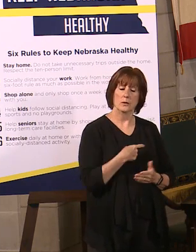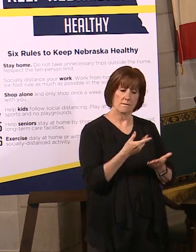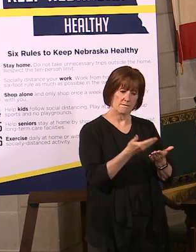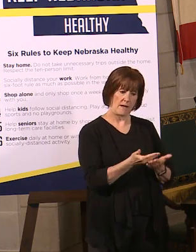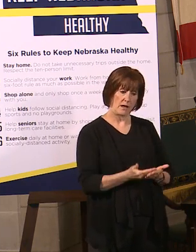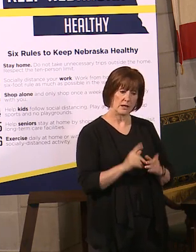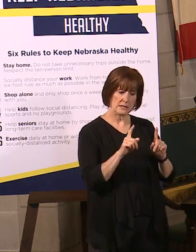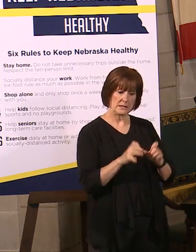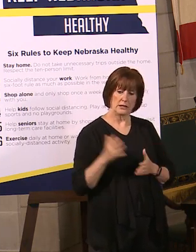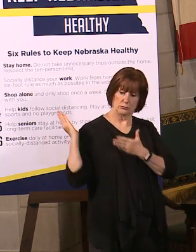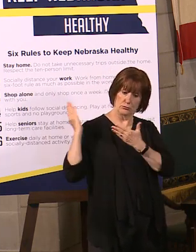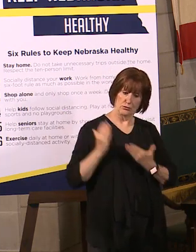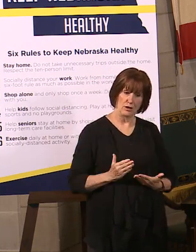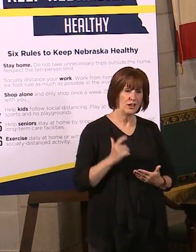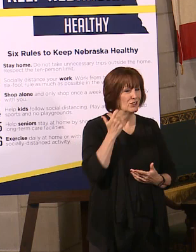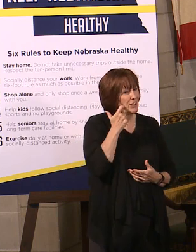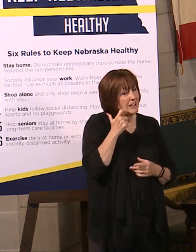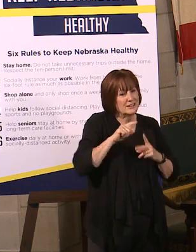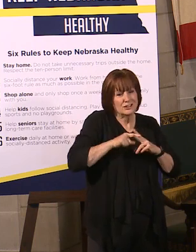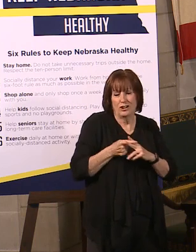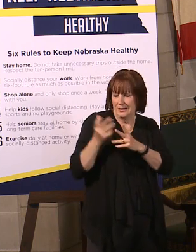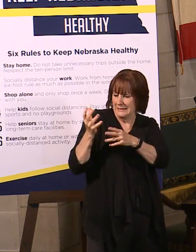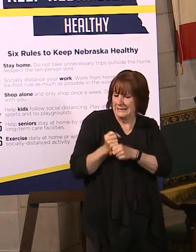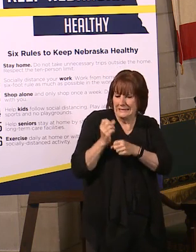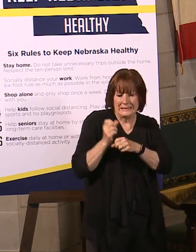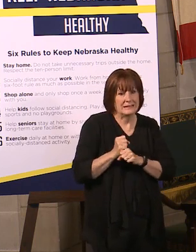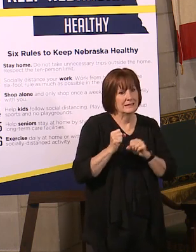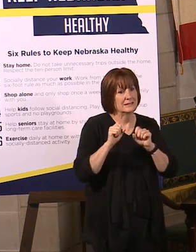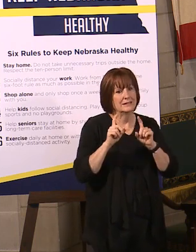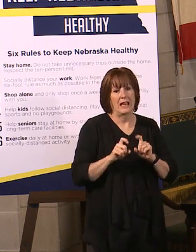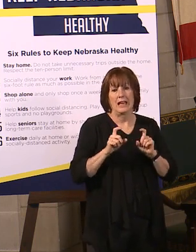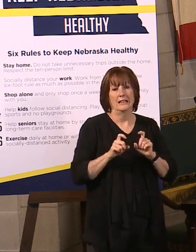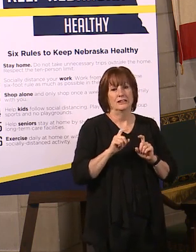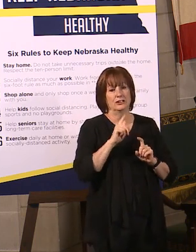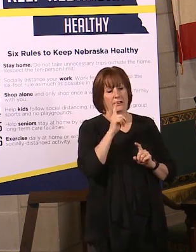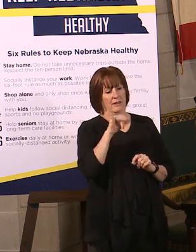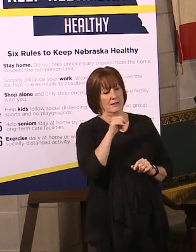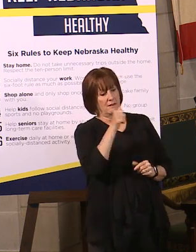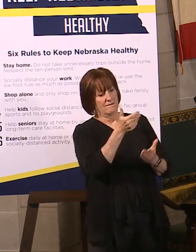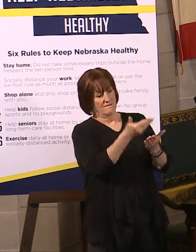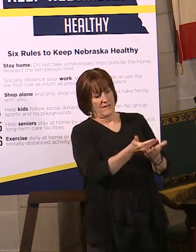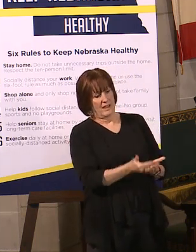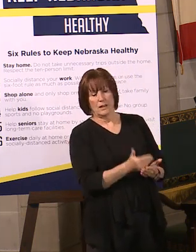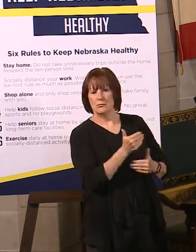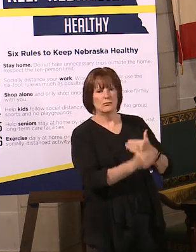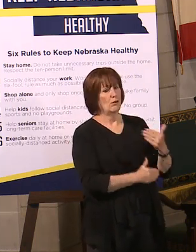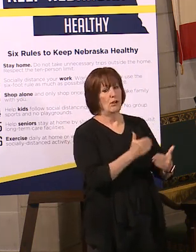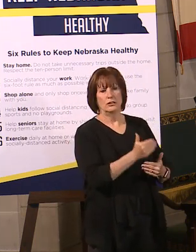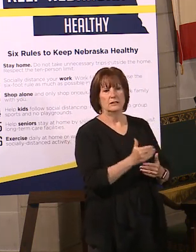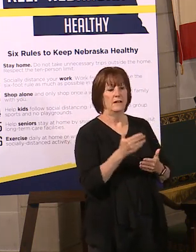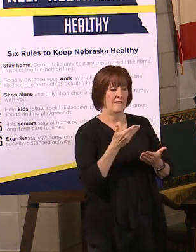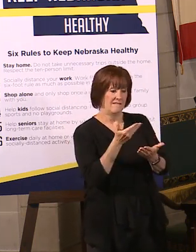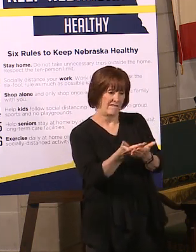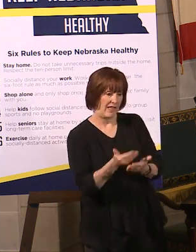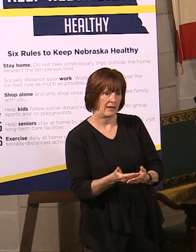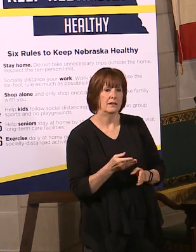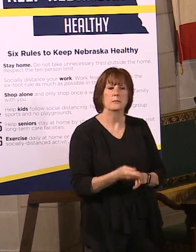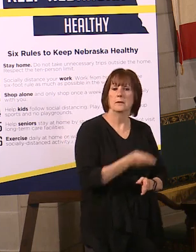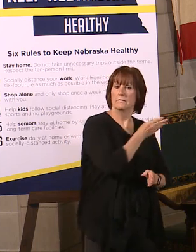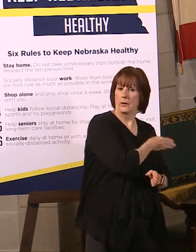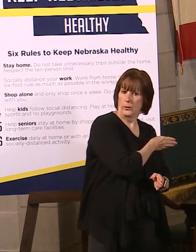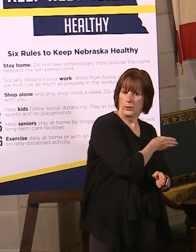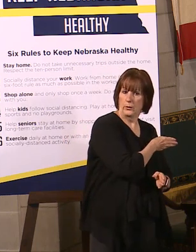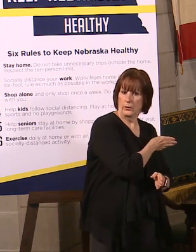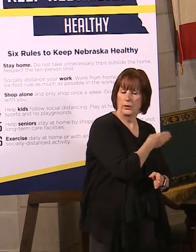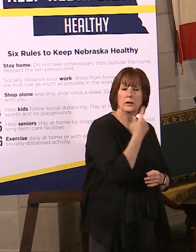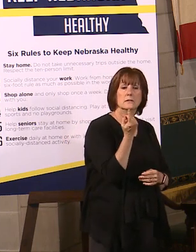tests that have been brought in, we just started getting the tests. So that's really not a validation process. The validation is up front. If there were something